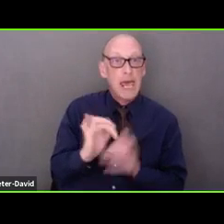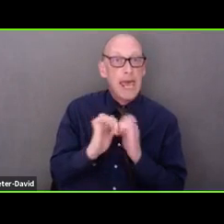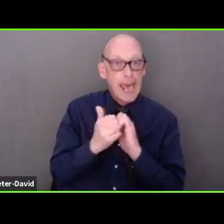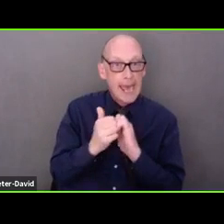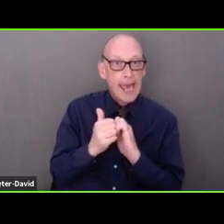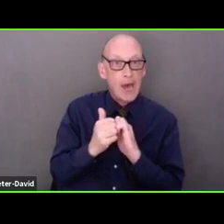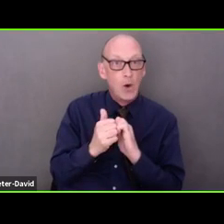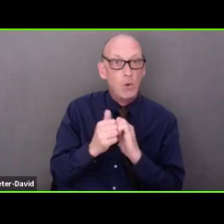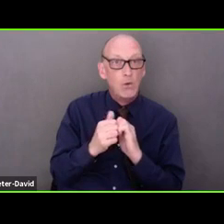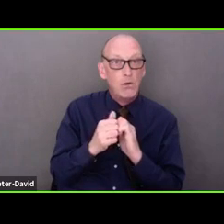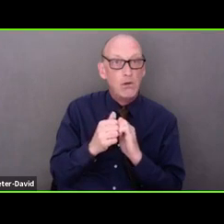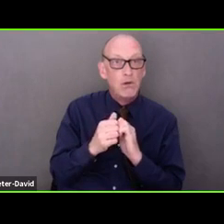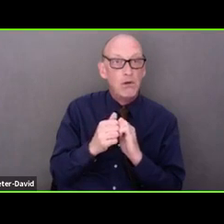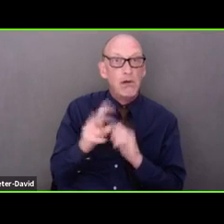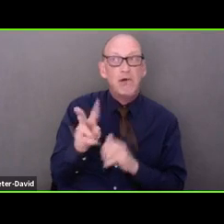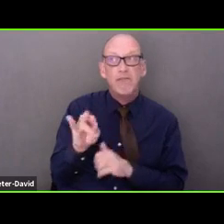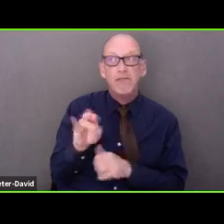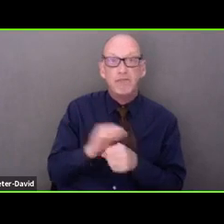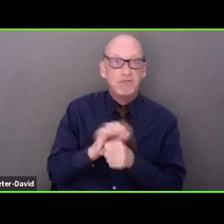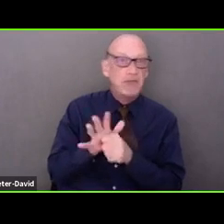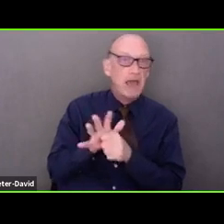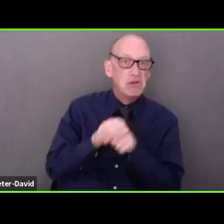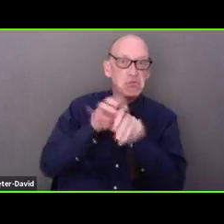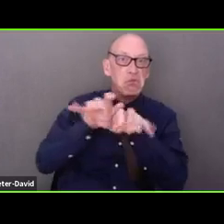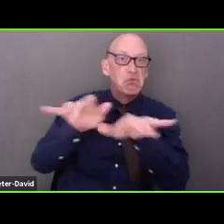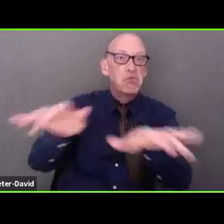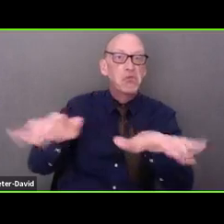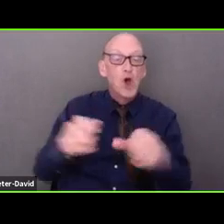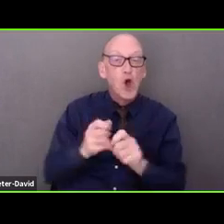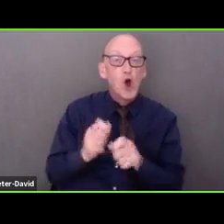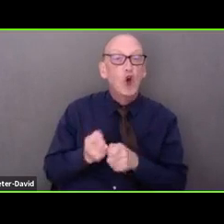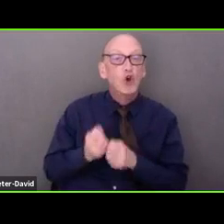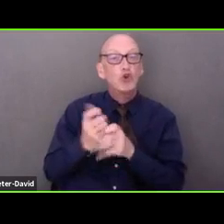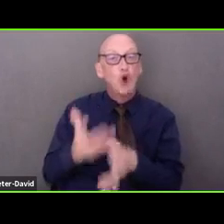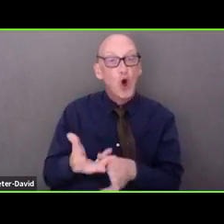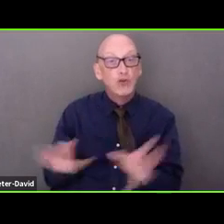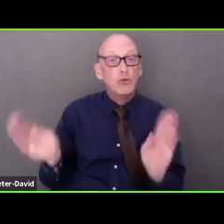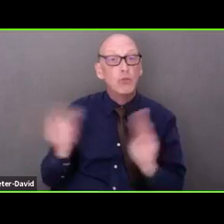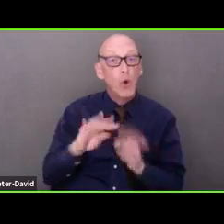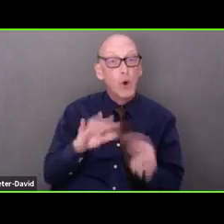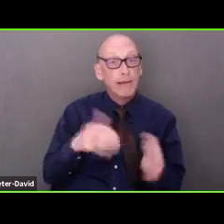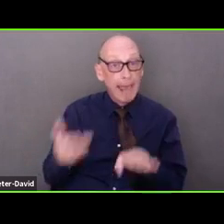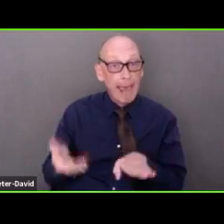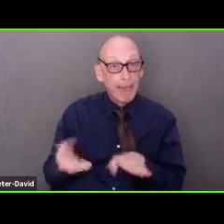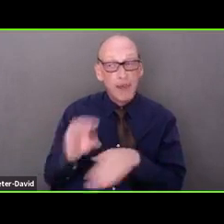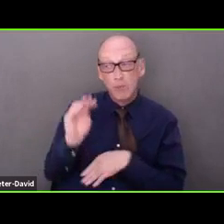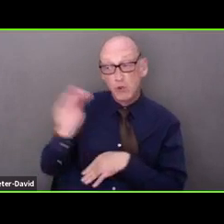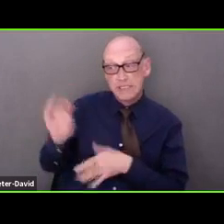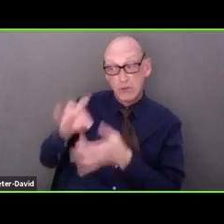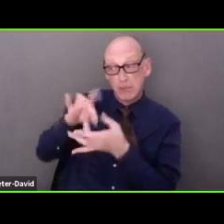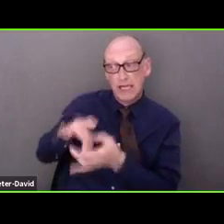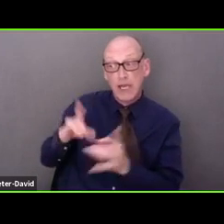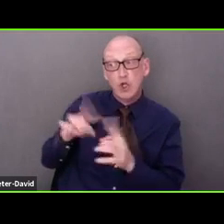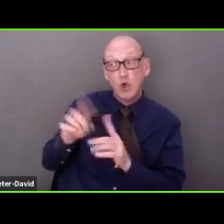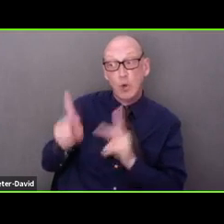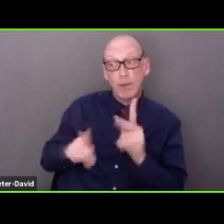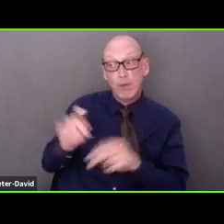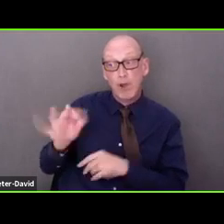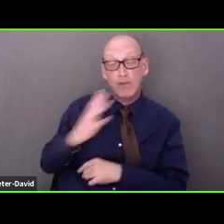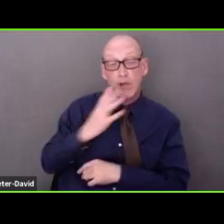virus has caused many, many more deaths percentage-wise for people of color. And a lot of that has to do